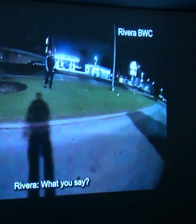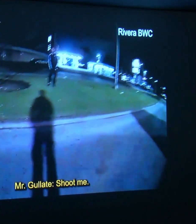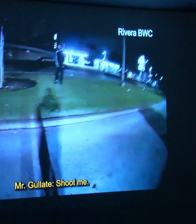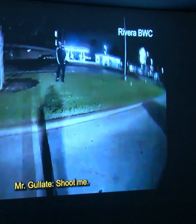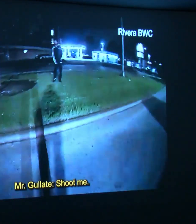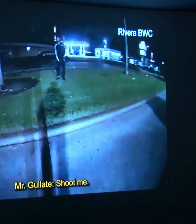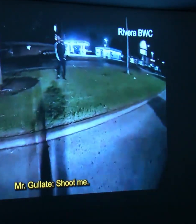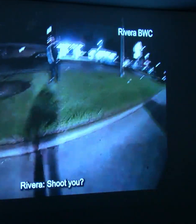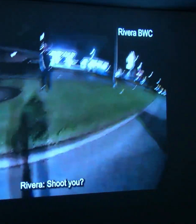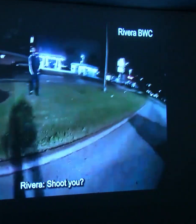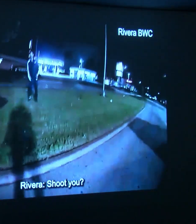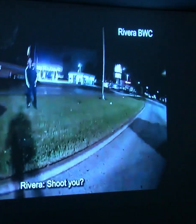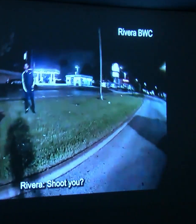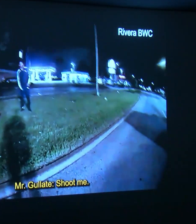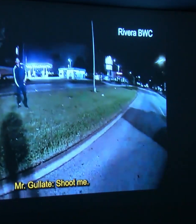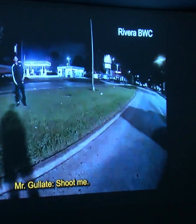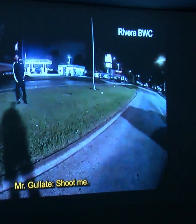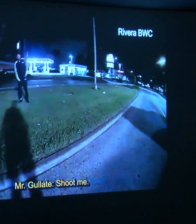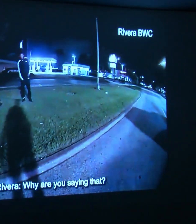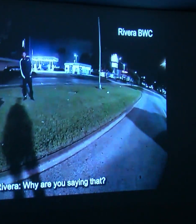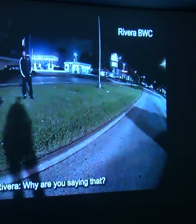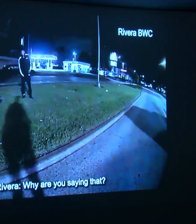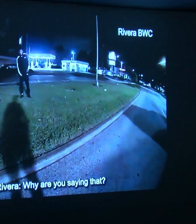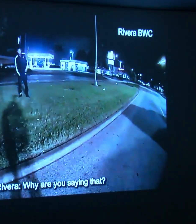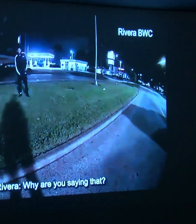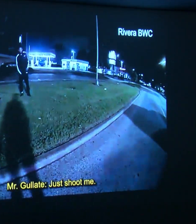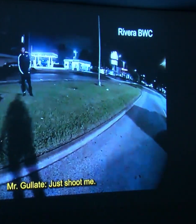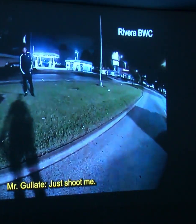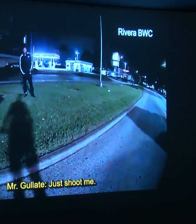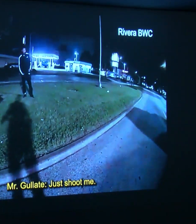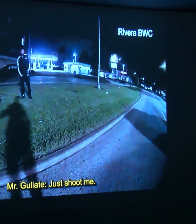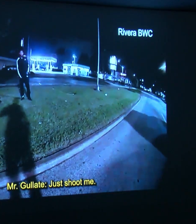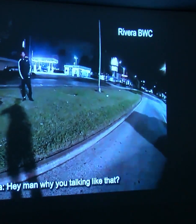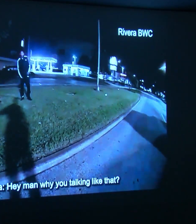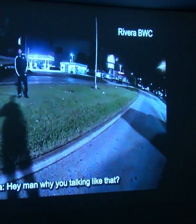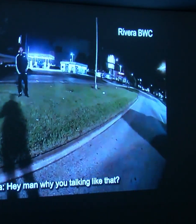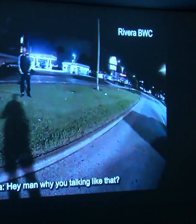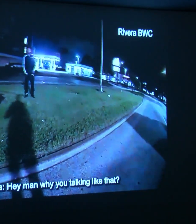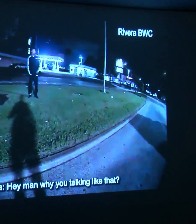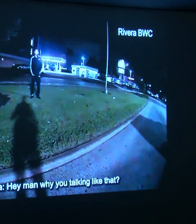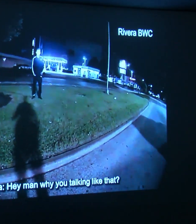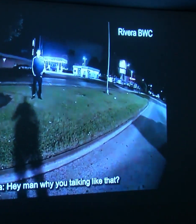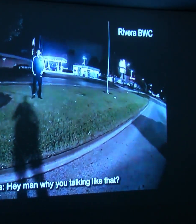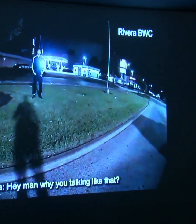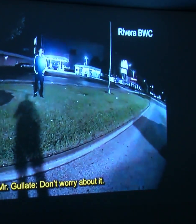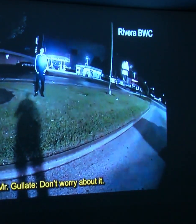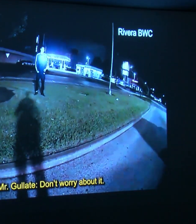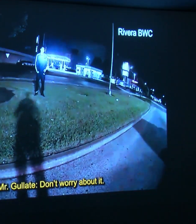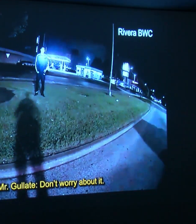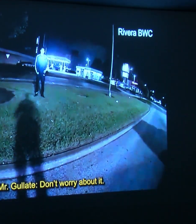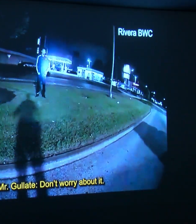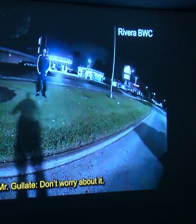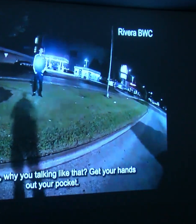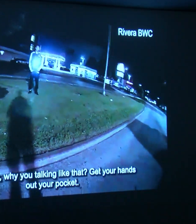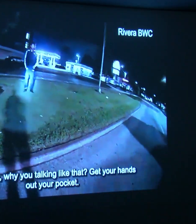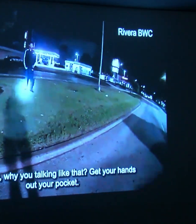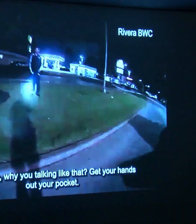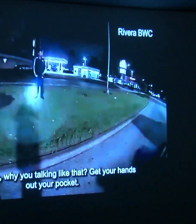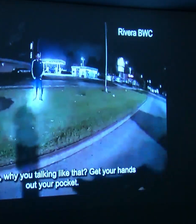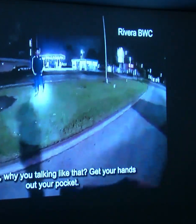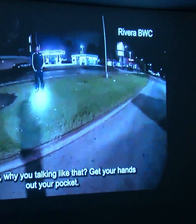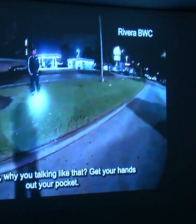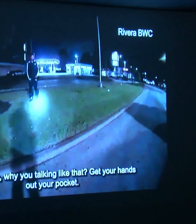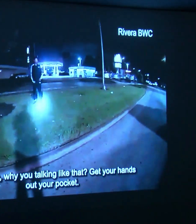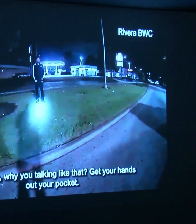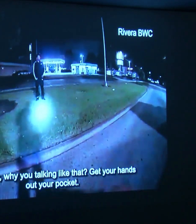that? Shoot. Shoot you? Shoot. Why are you saying that? Shoot. Hey man, why are you talking like that? Bro, why are you